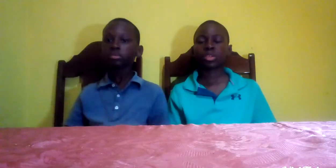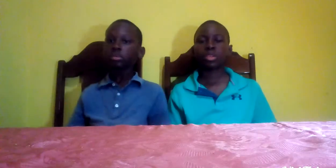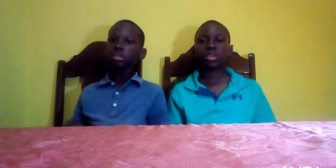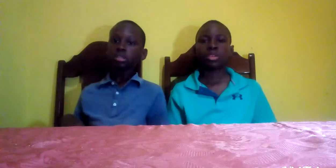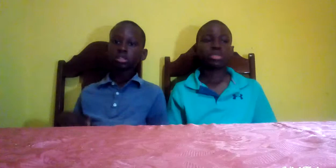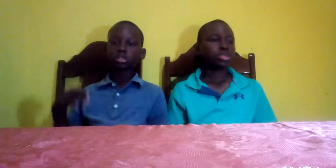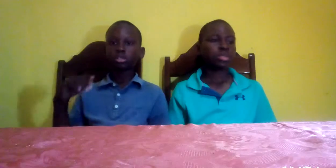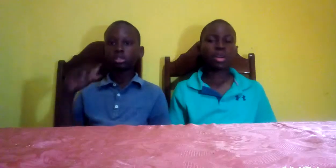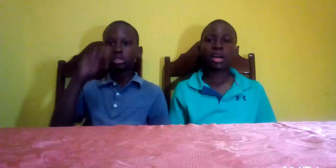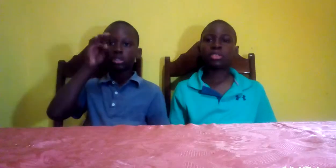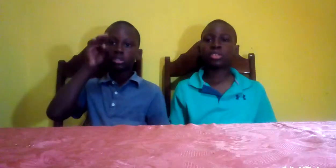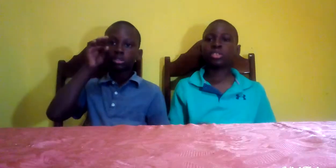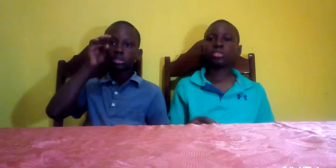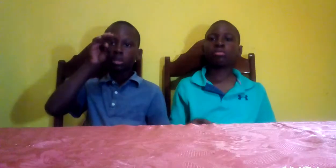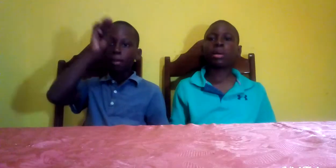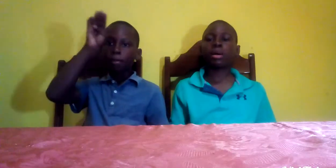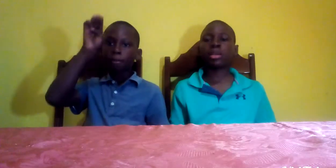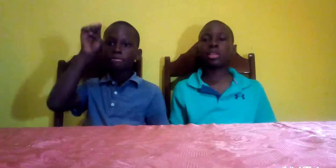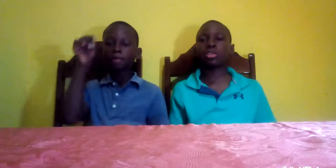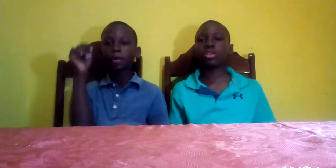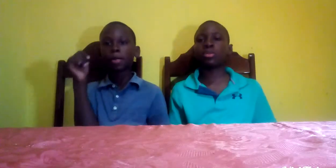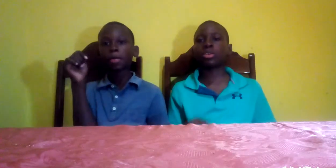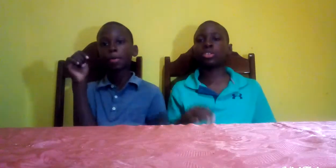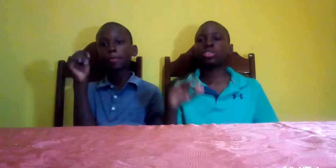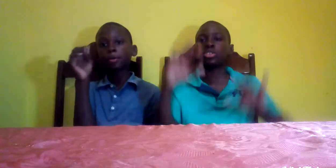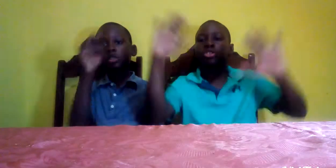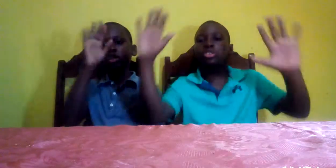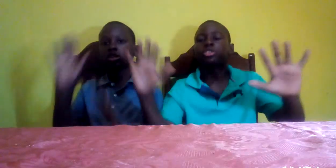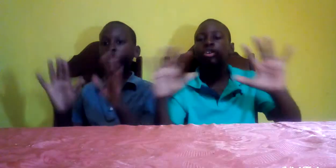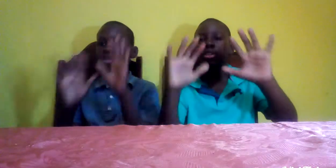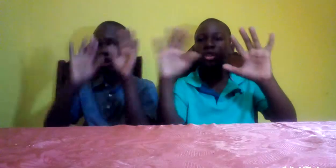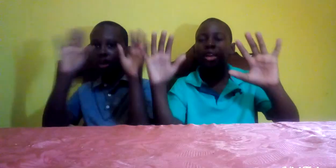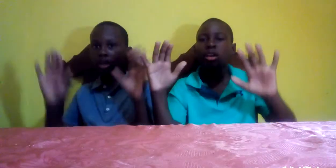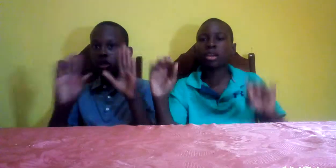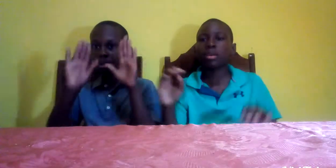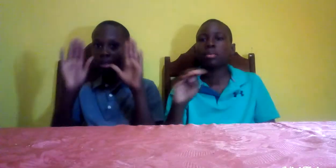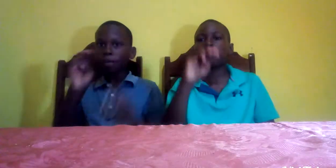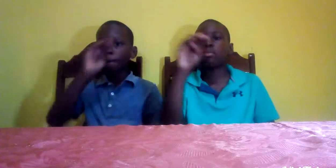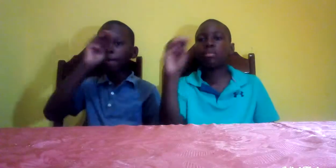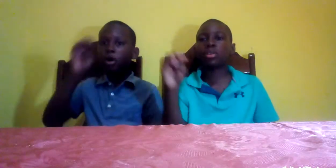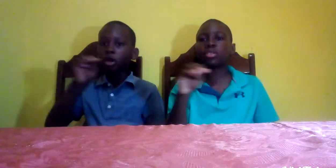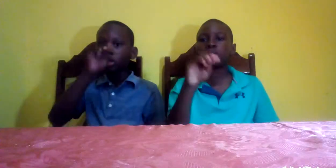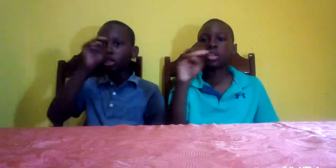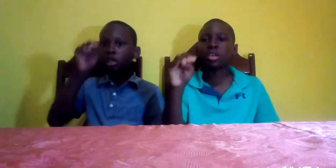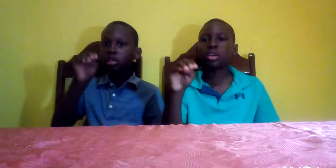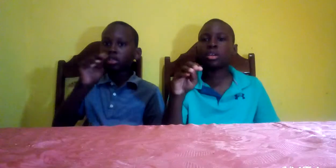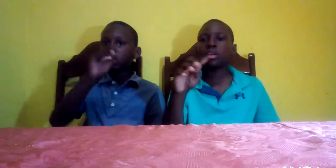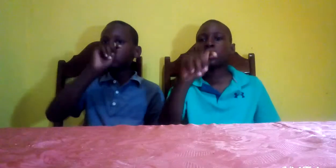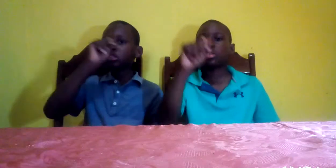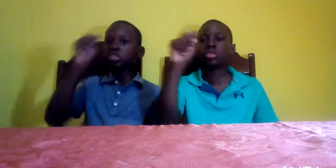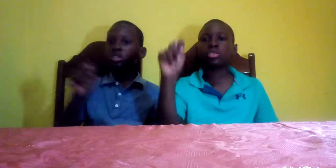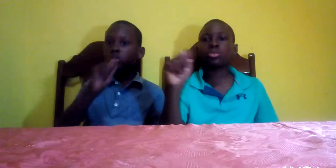So, guys, it was Sunday, Monday, Tuesday,